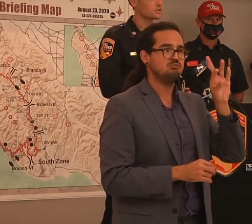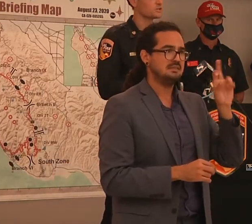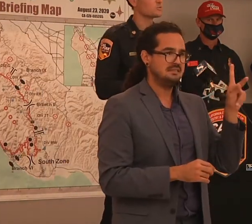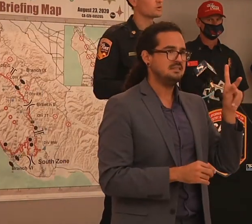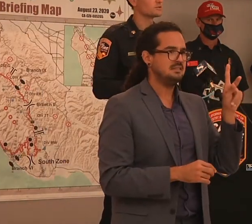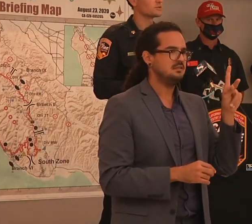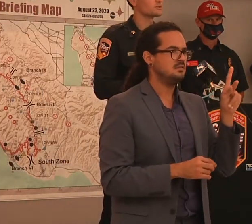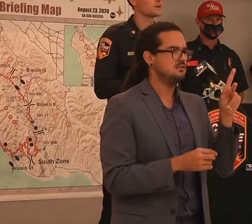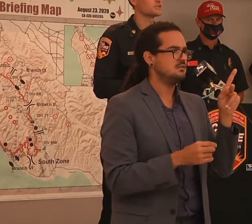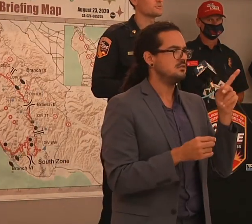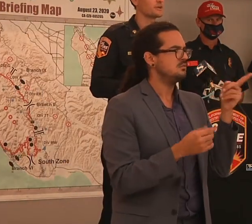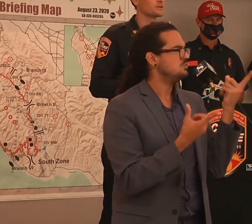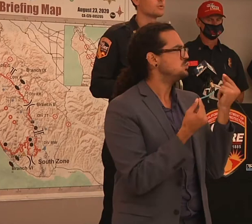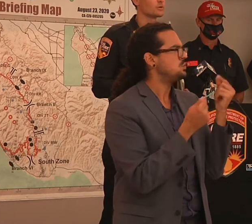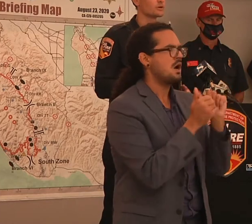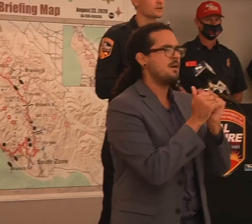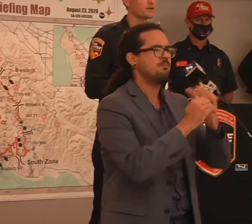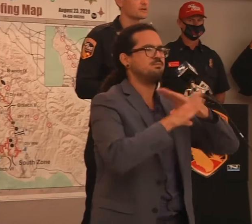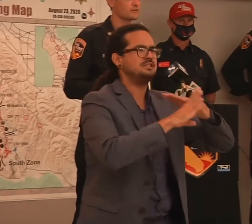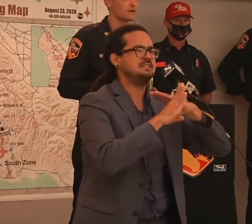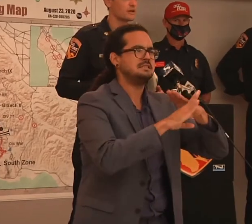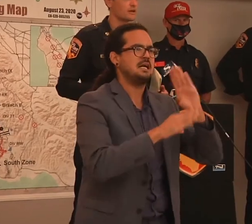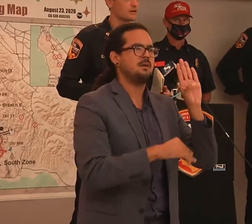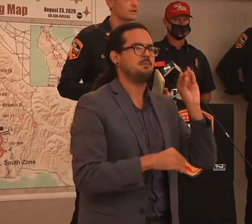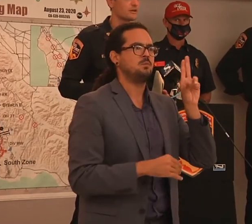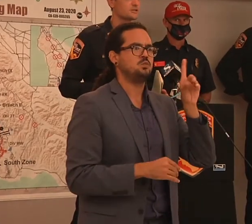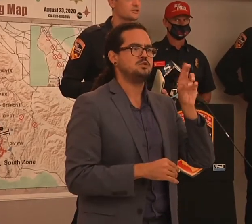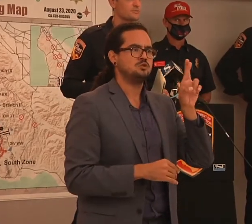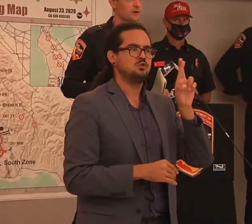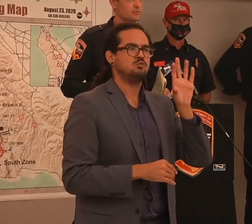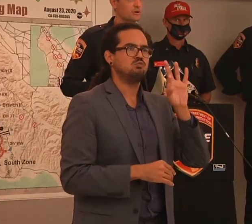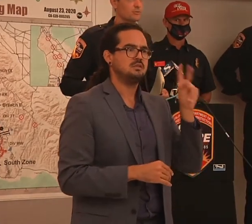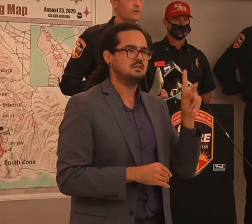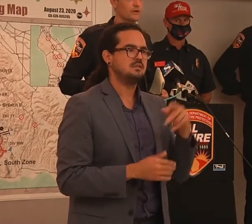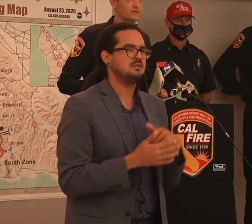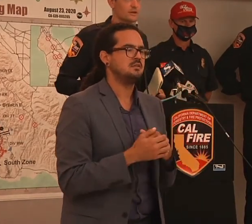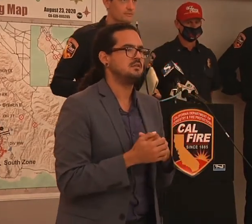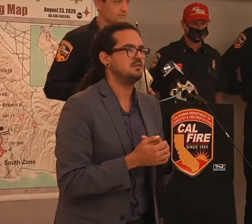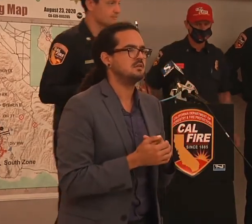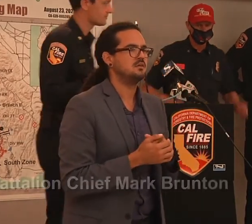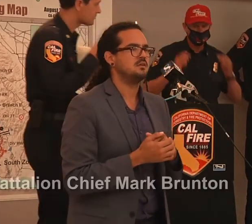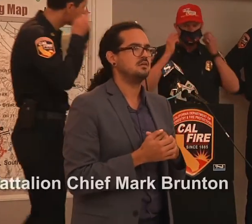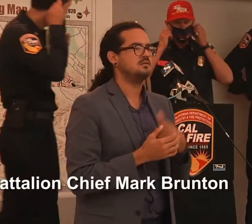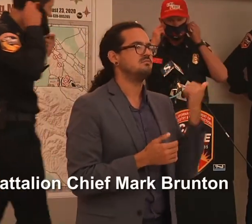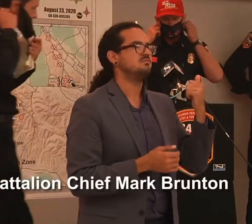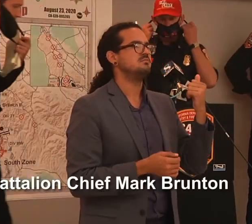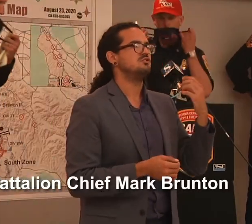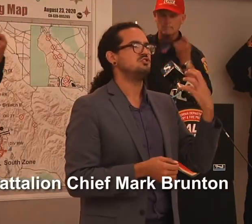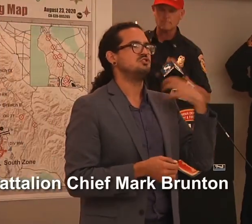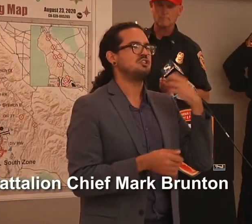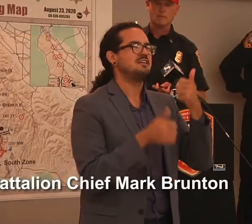The question is, what is the strategy to protect Boulder Creek tonight? Correct. And Chief Brunt will be able to answer that.